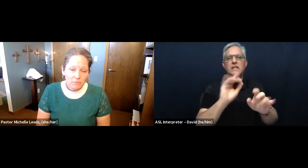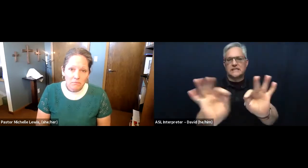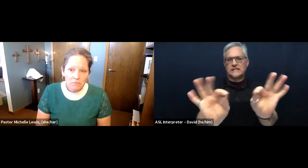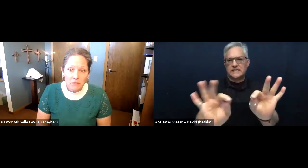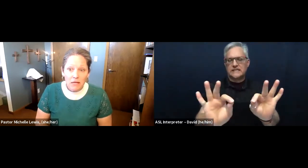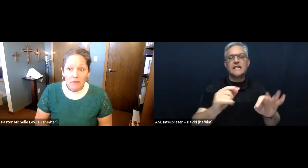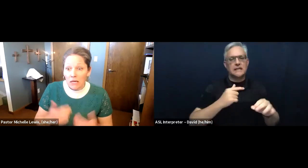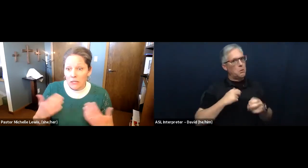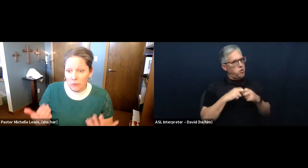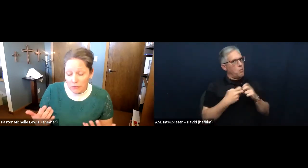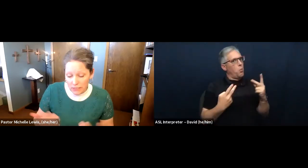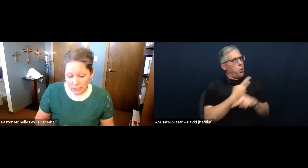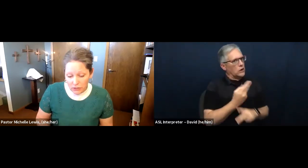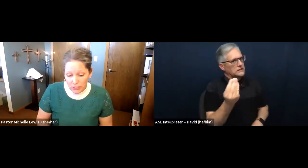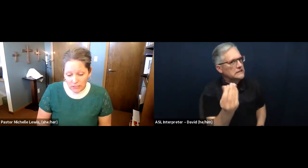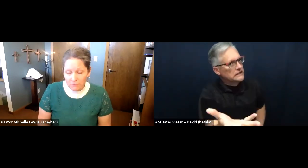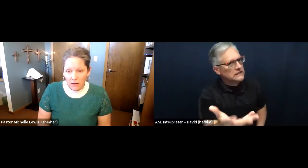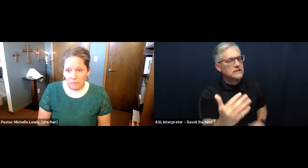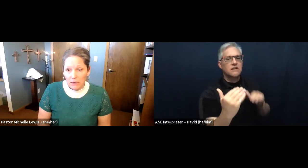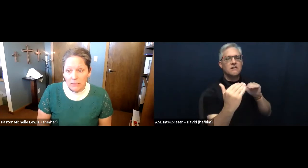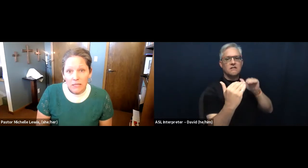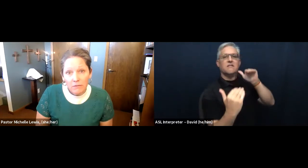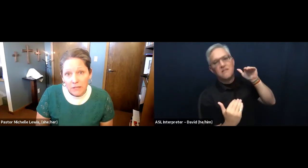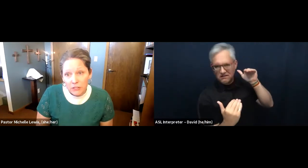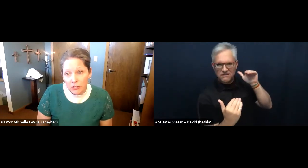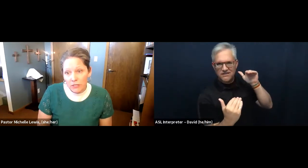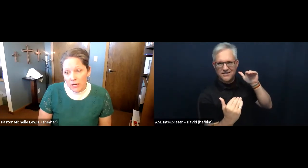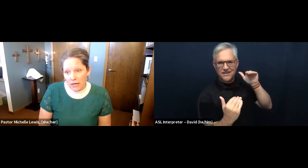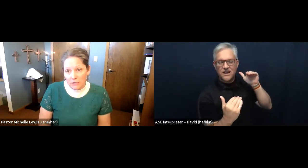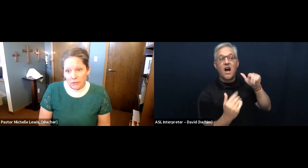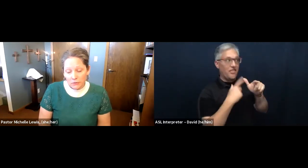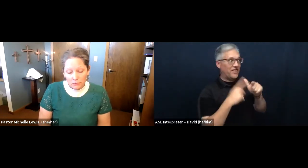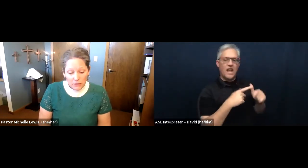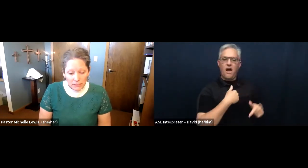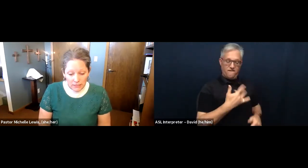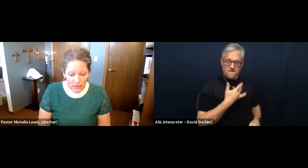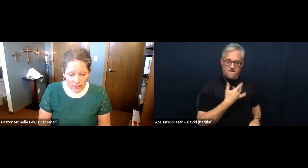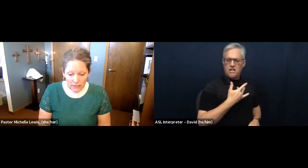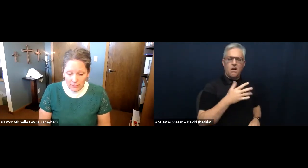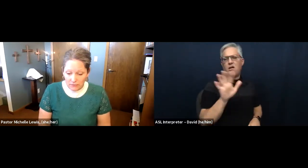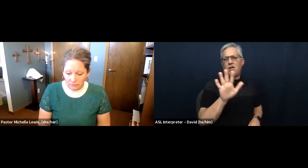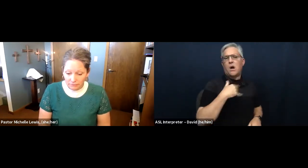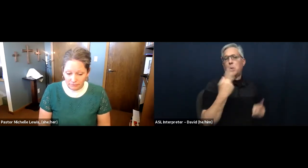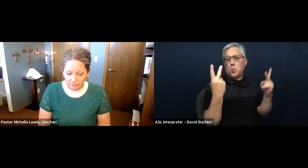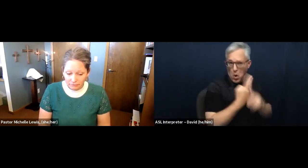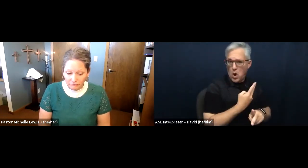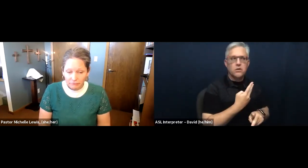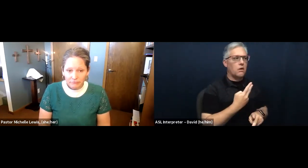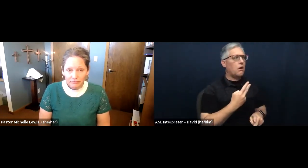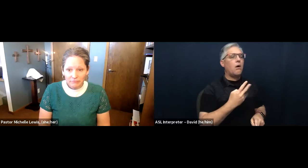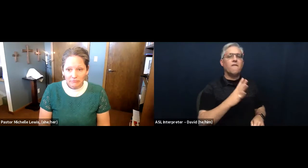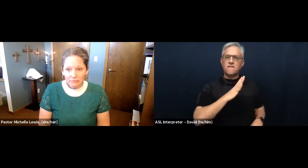And to then use that to justify being selfish and to be dishonest.